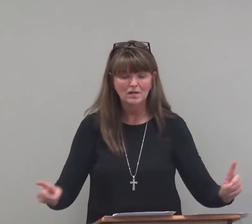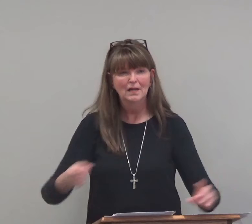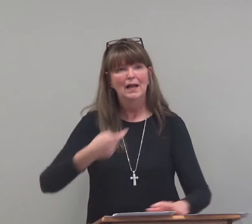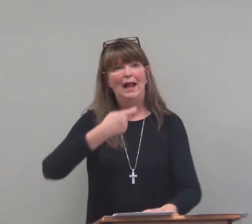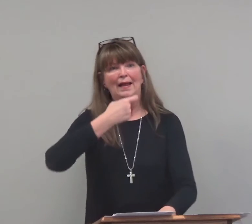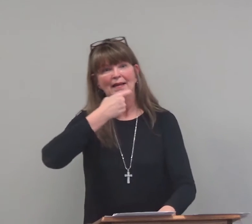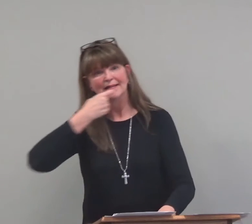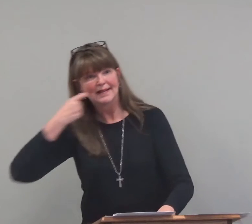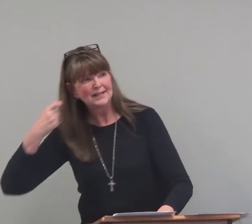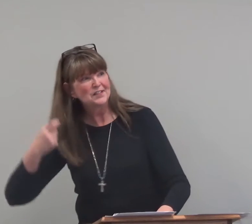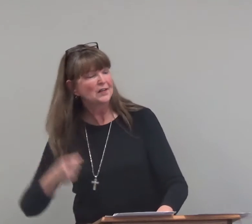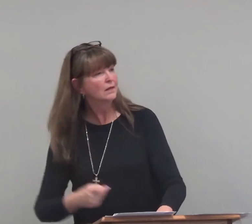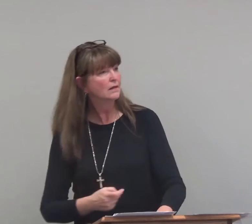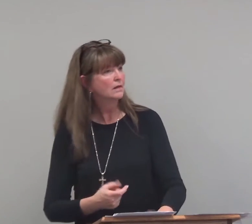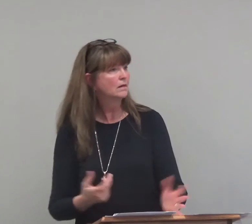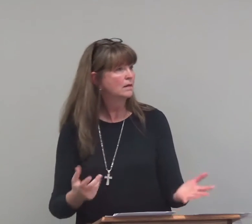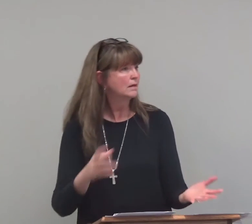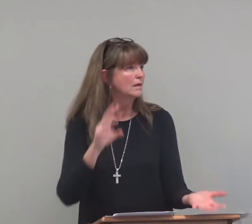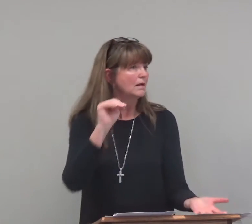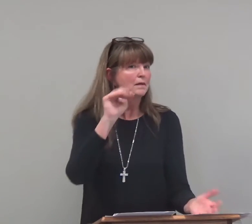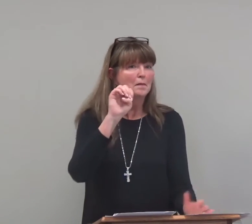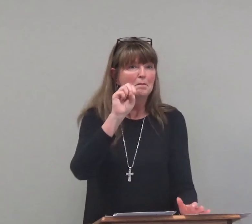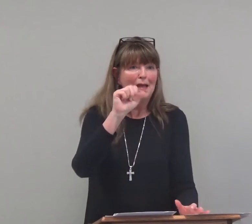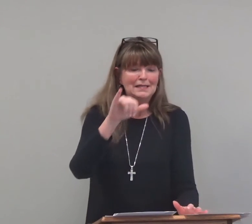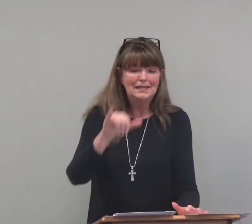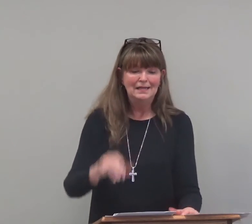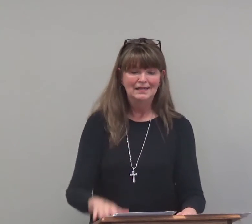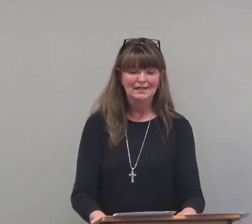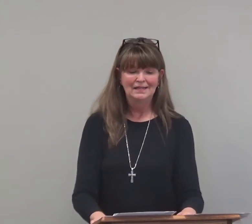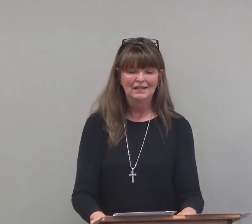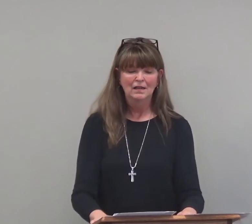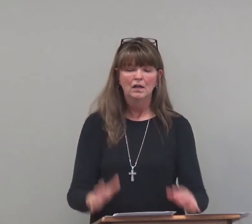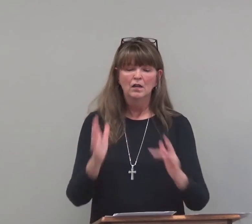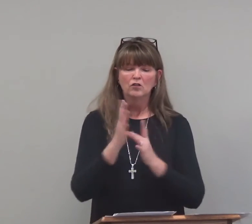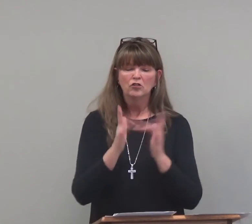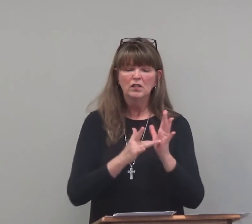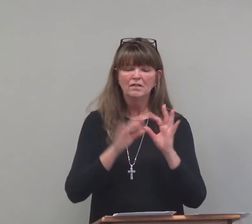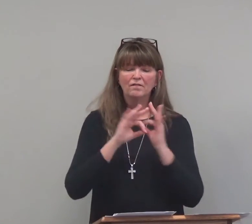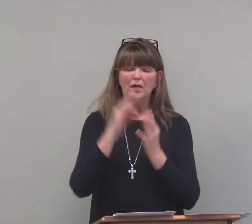and divorce and addiction. It's messy.